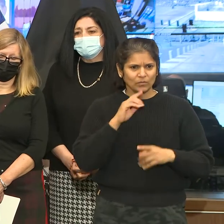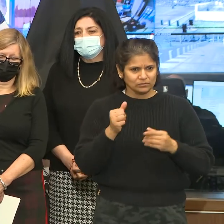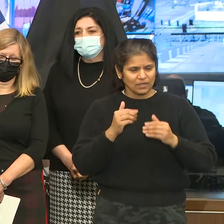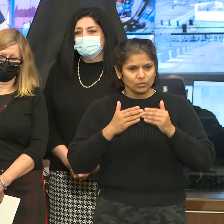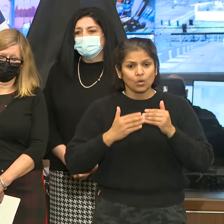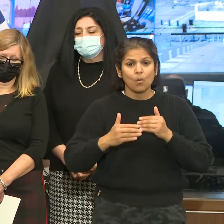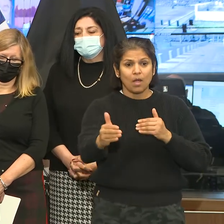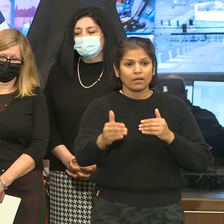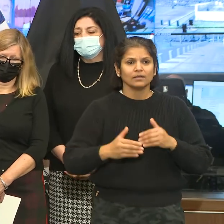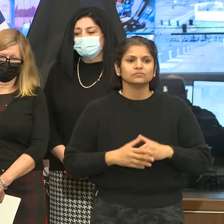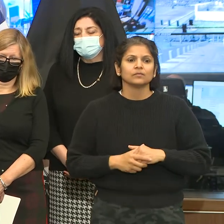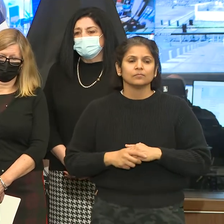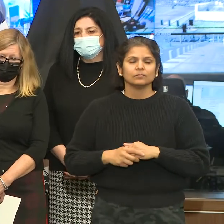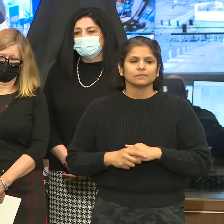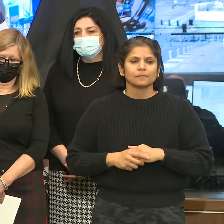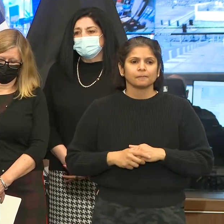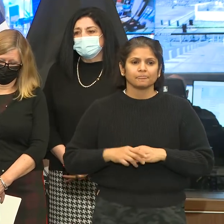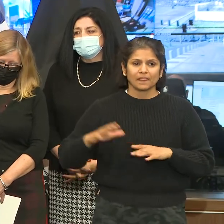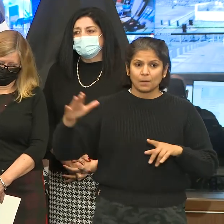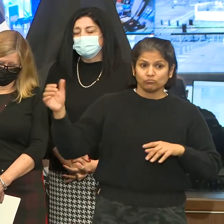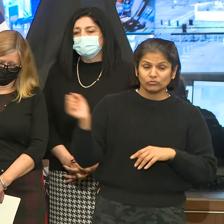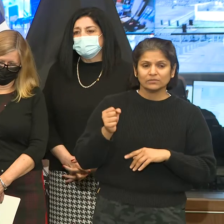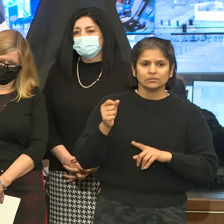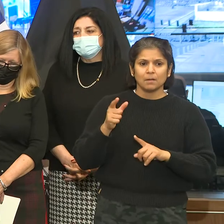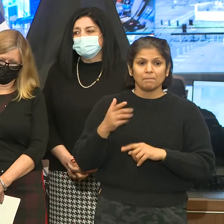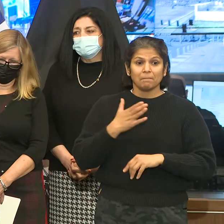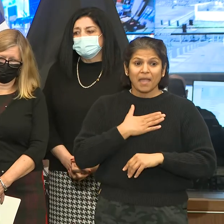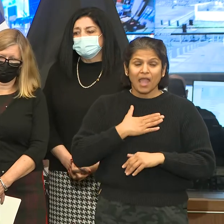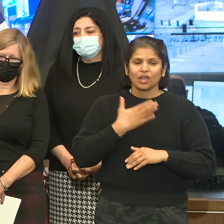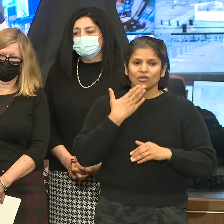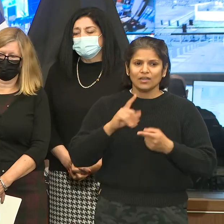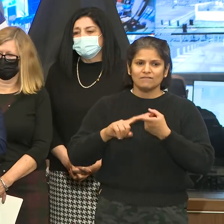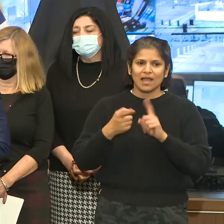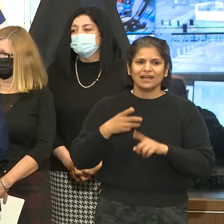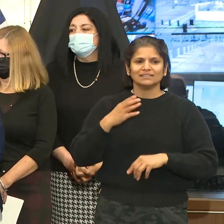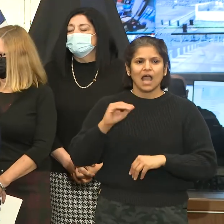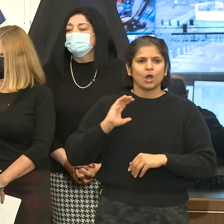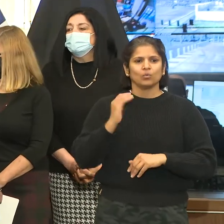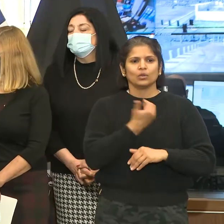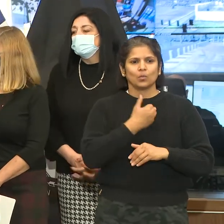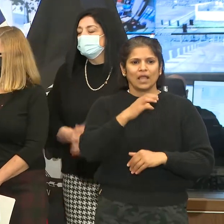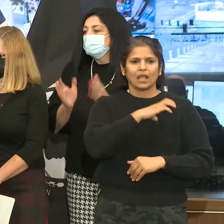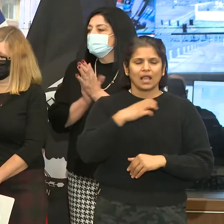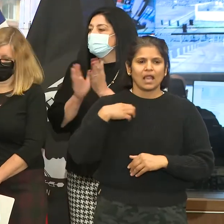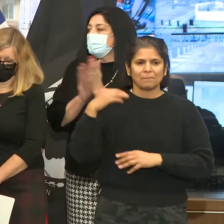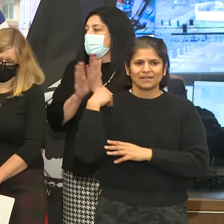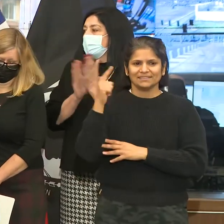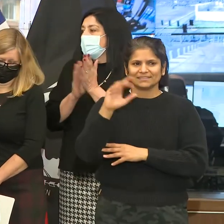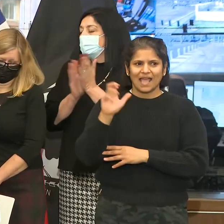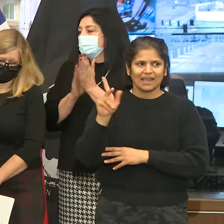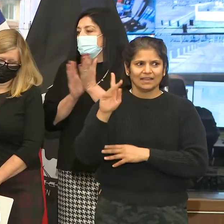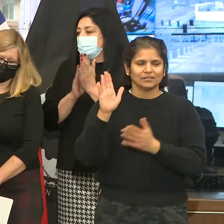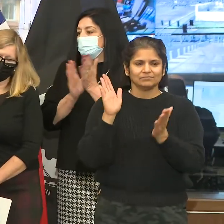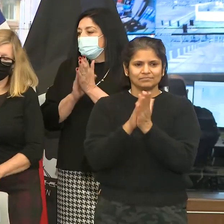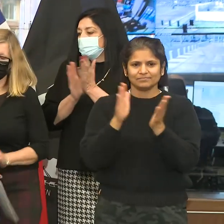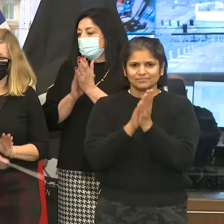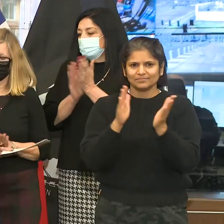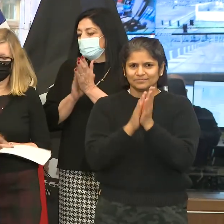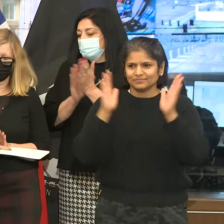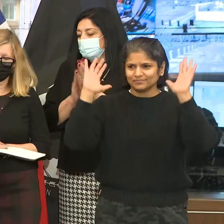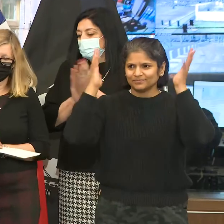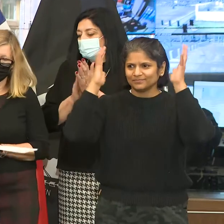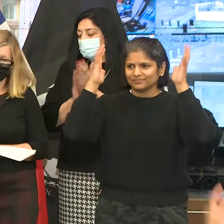to the podium my good friend and our new commissioner. Thank you very much, Zach. Thank you so much. Thank you.